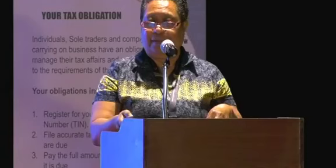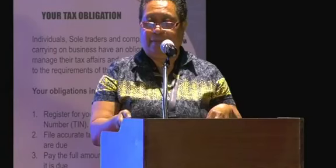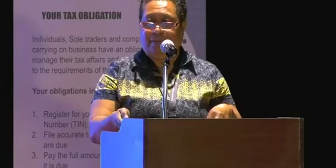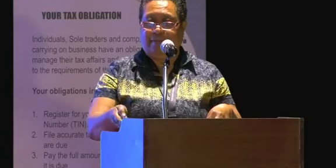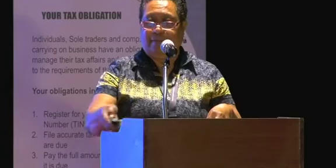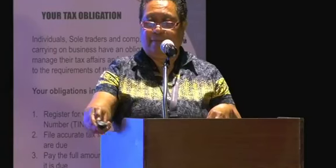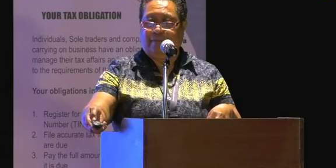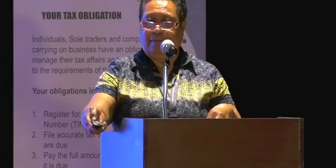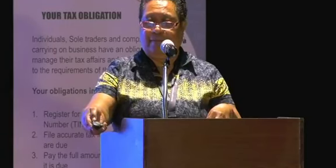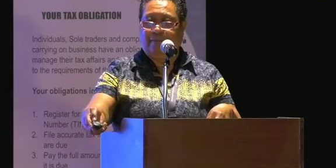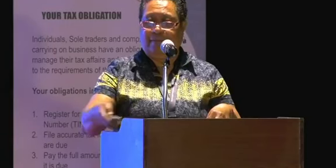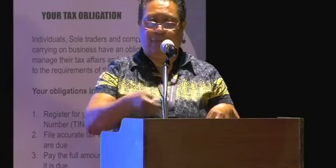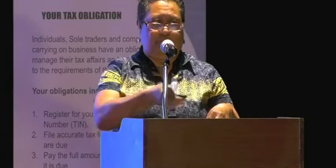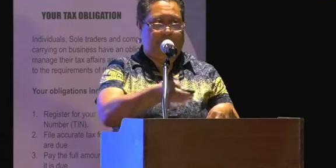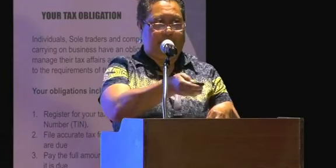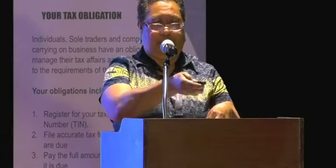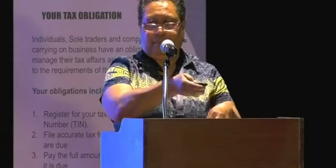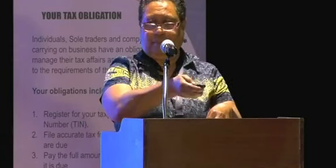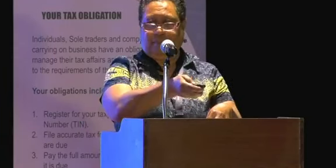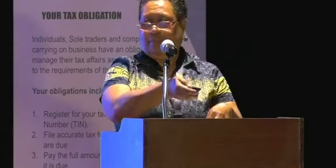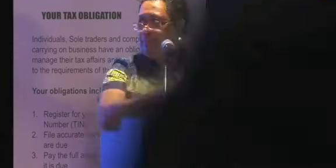Okay. Oh.